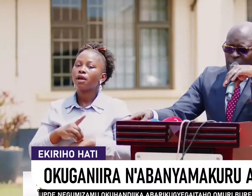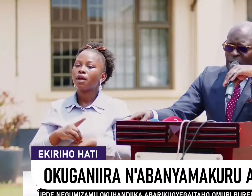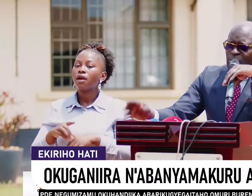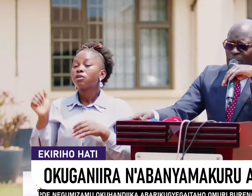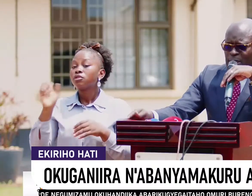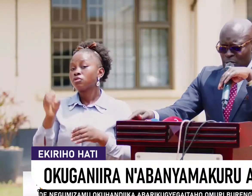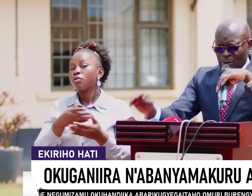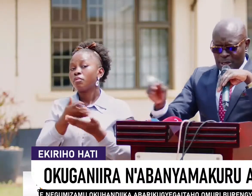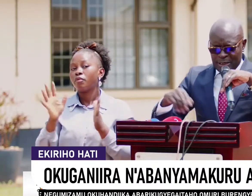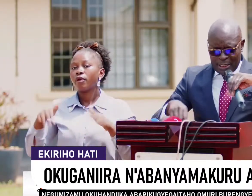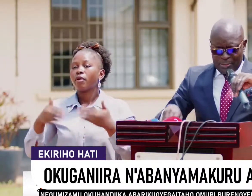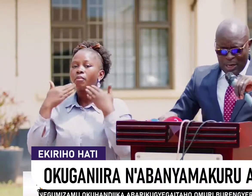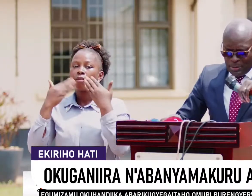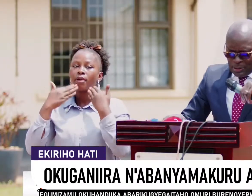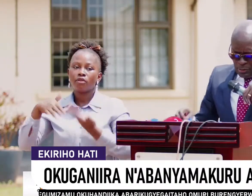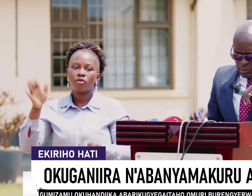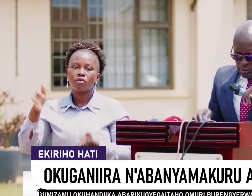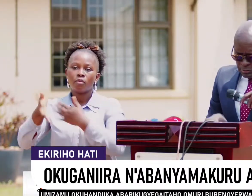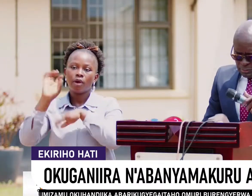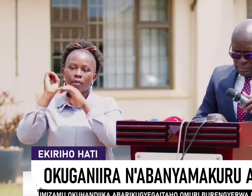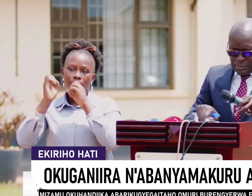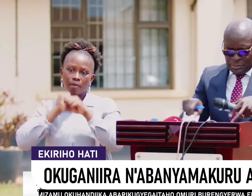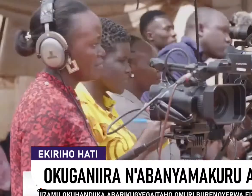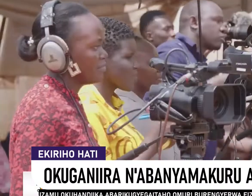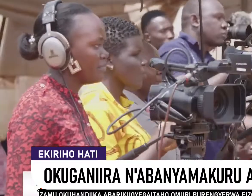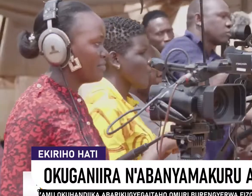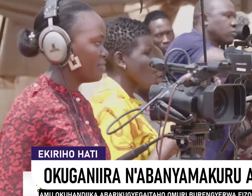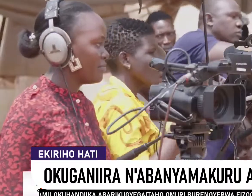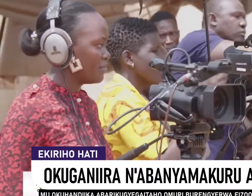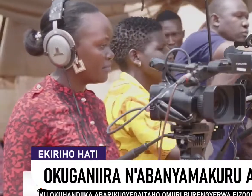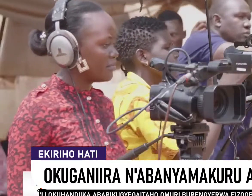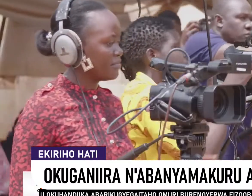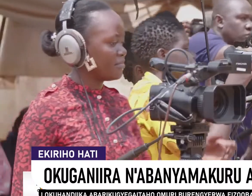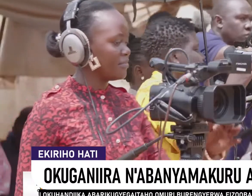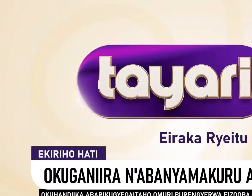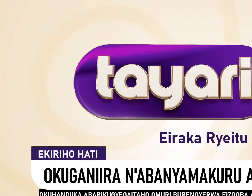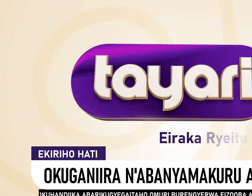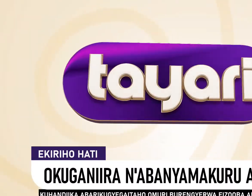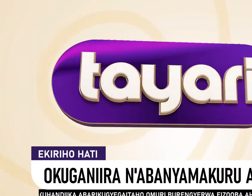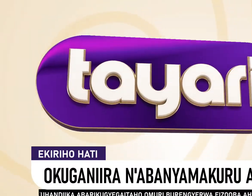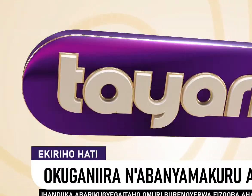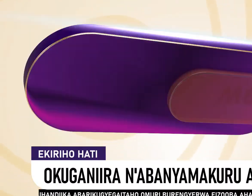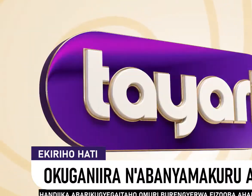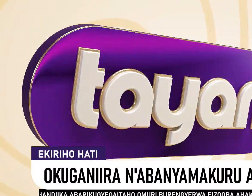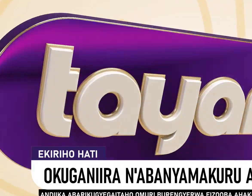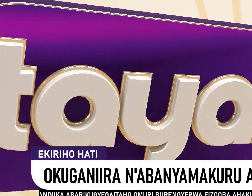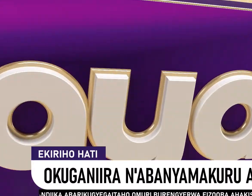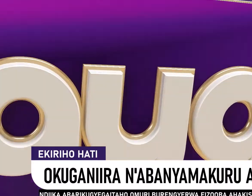ababiveeko. Mwebale nnyo, mwebale ddala, Mukama bakuumye. Thank you very much.